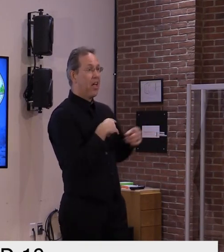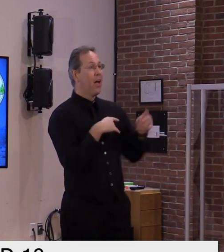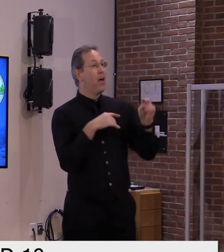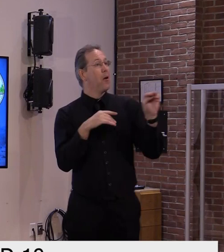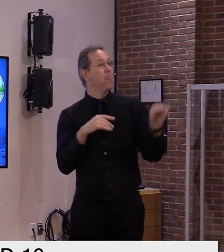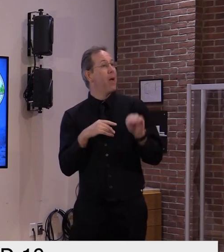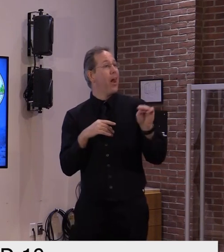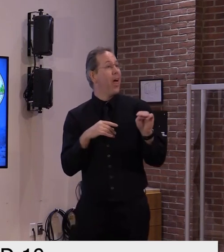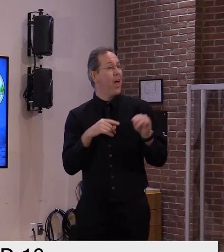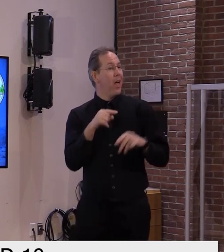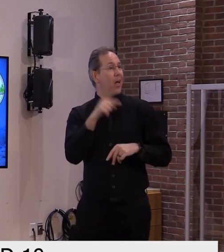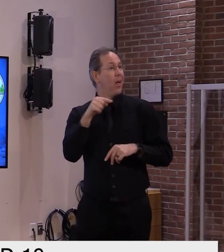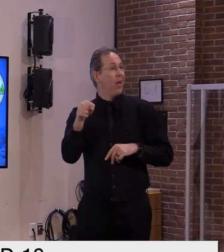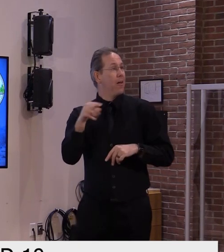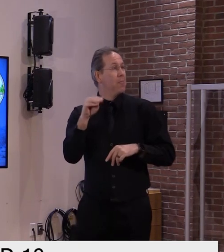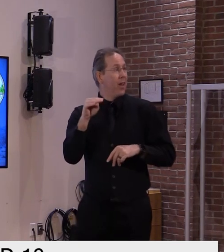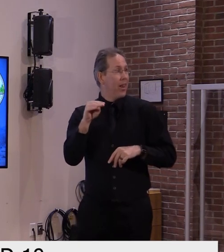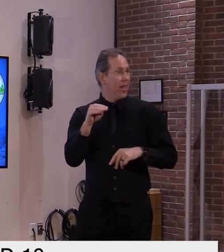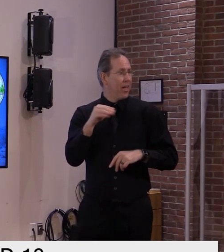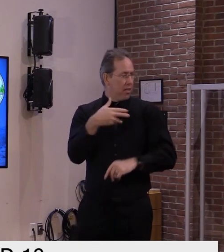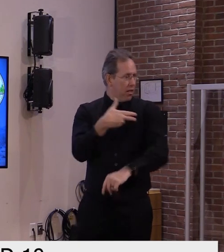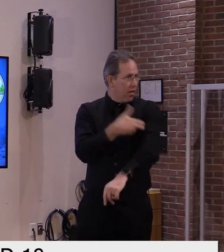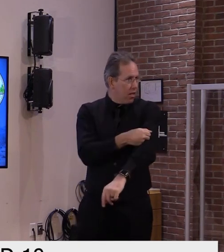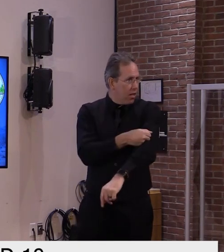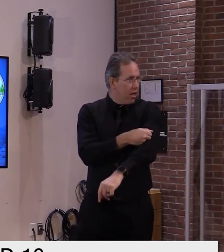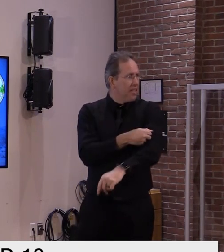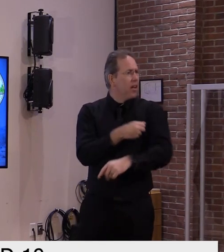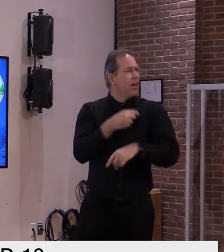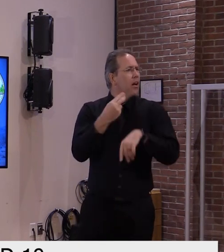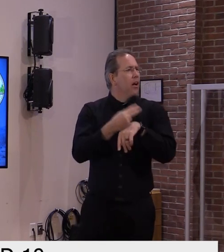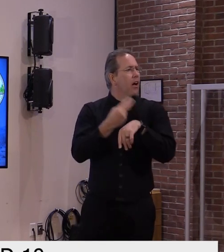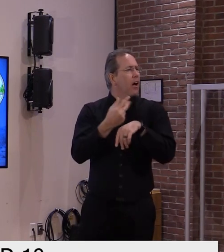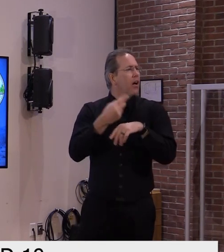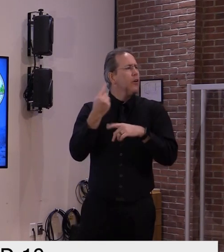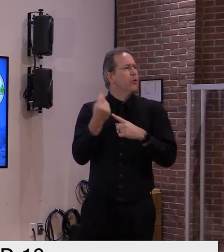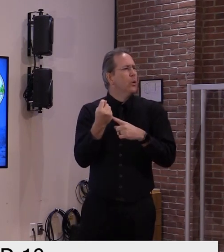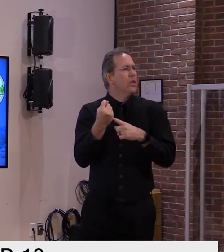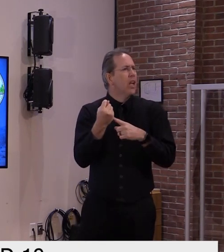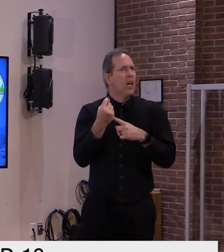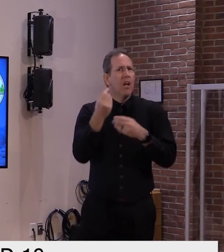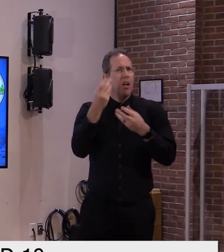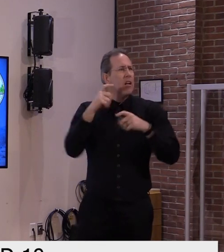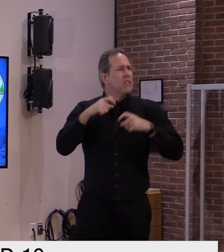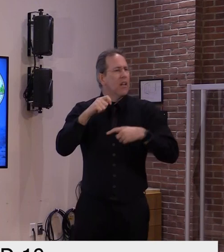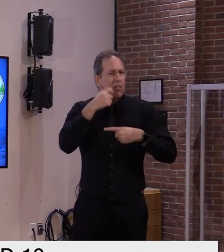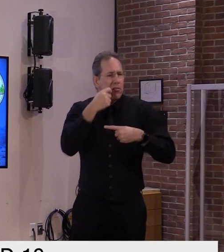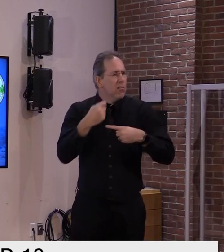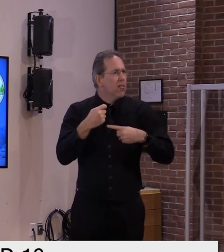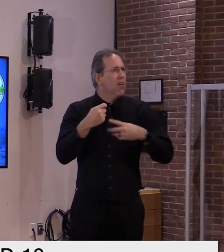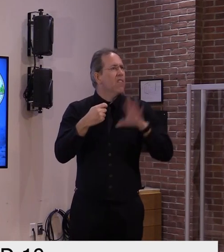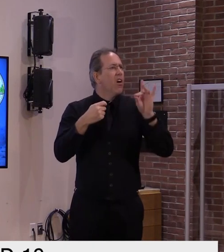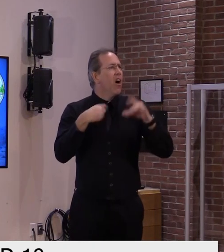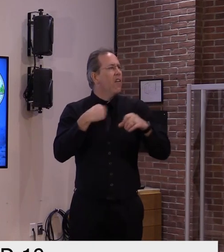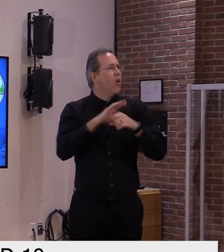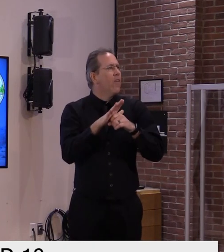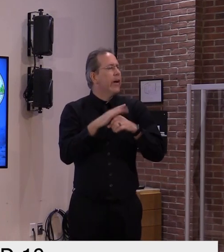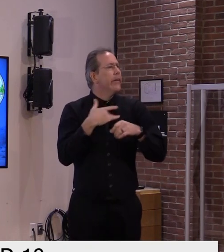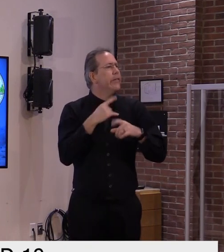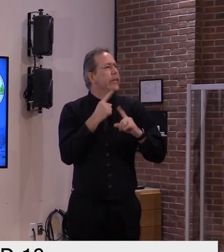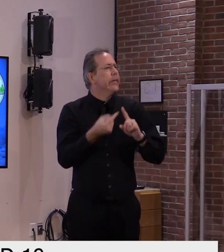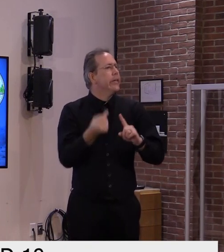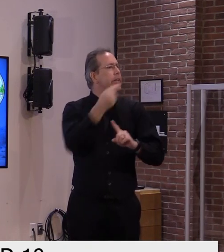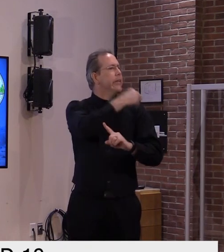completely compatible with what we know about our body's ability to mount an immune response to the vaccine.